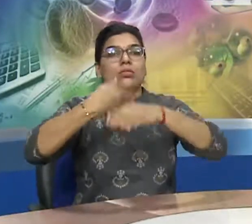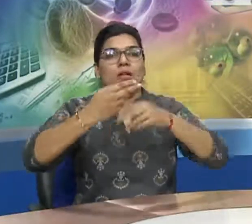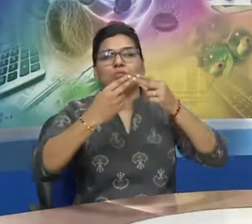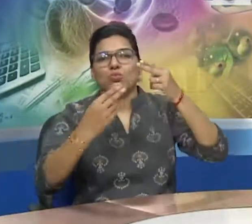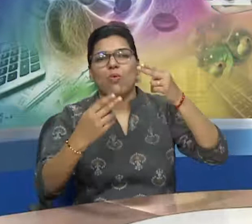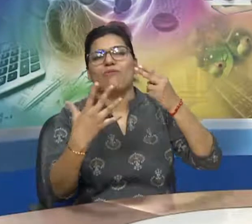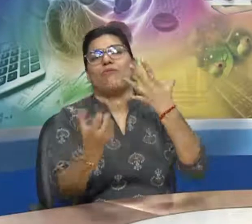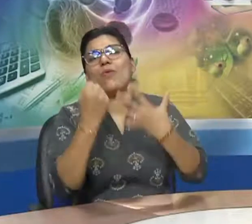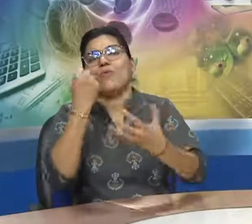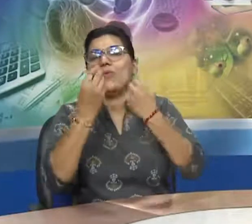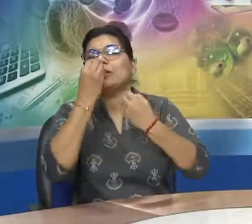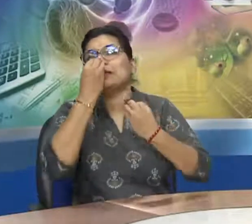poem.